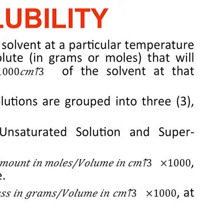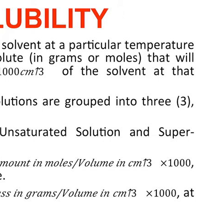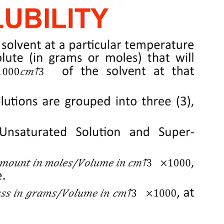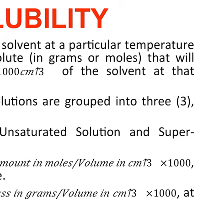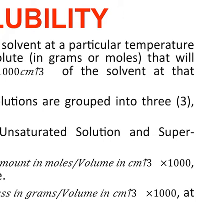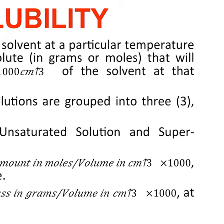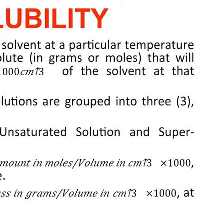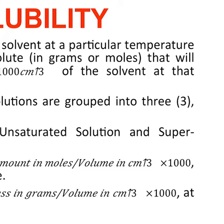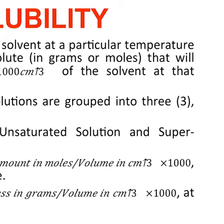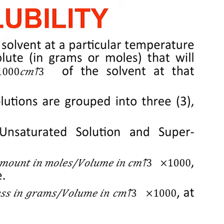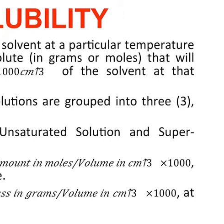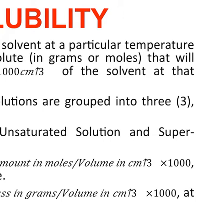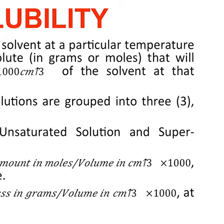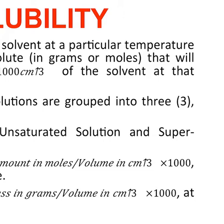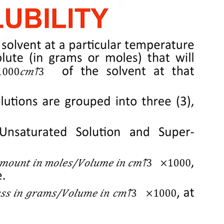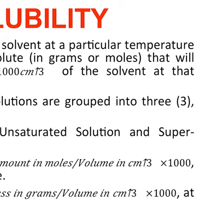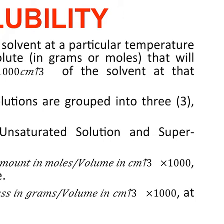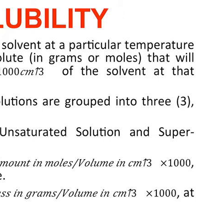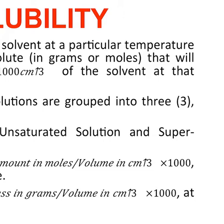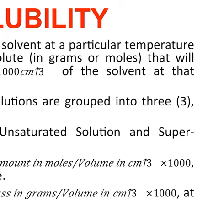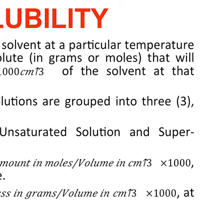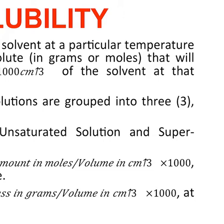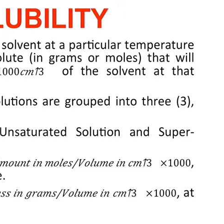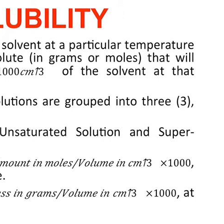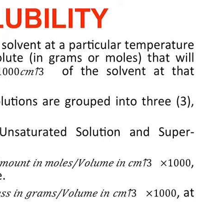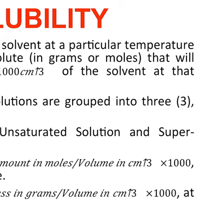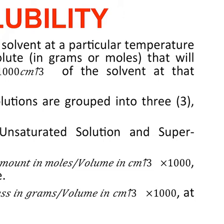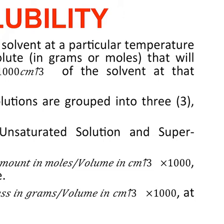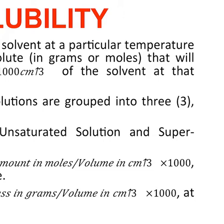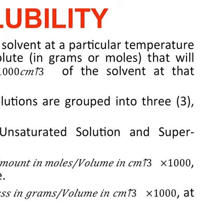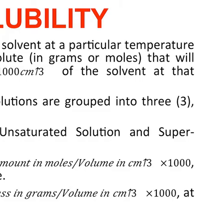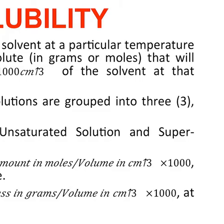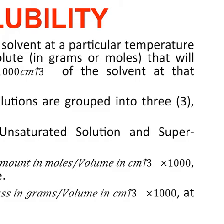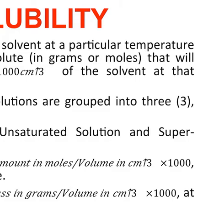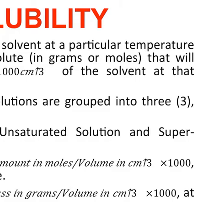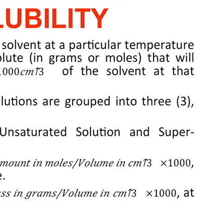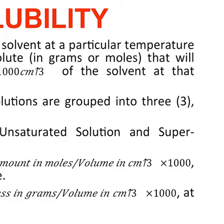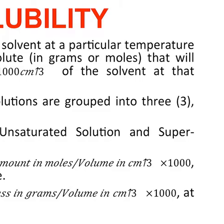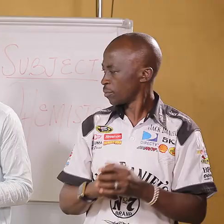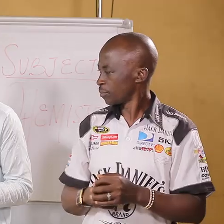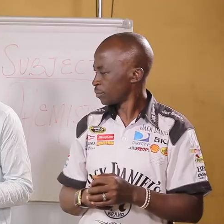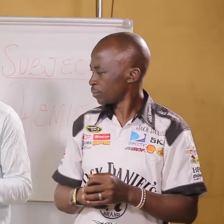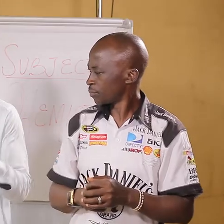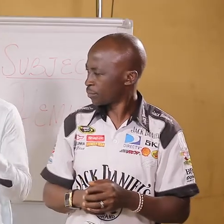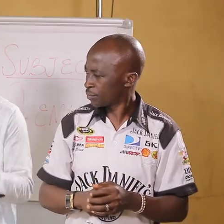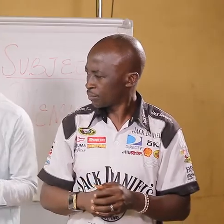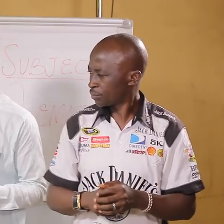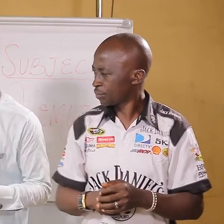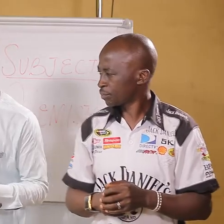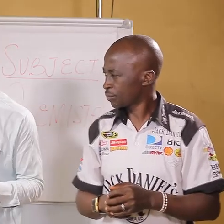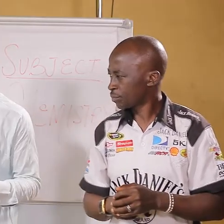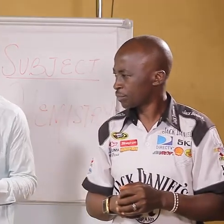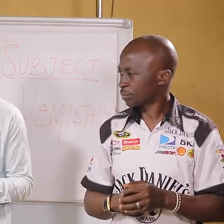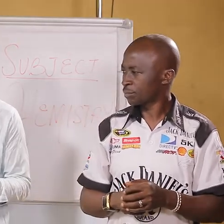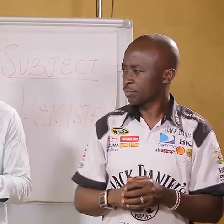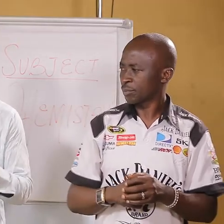grams all over volume in cm cube times 1,000 at the given temperature. It is important